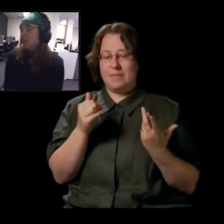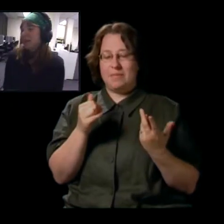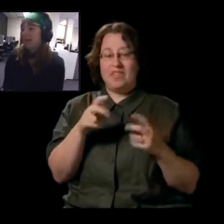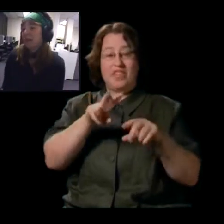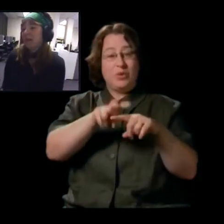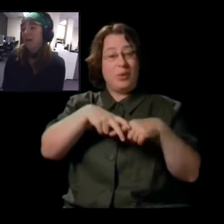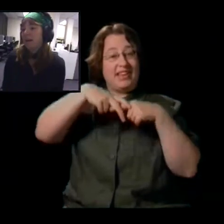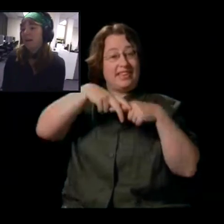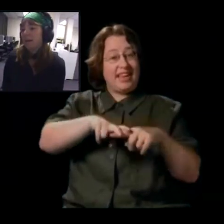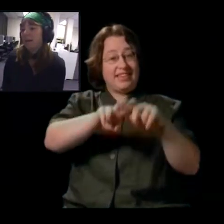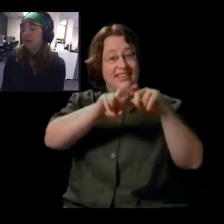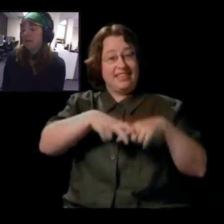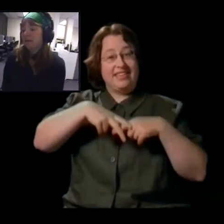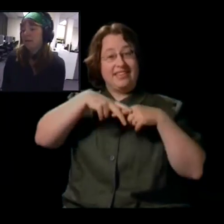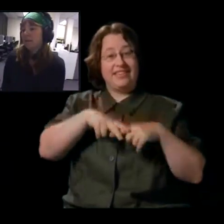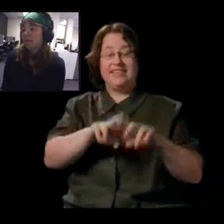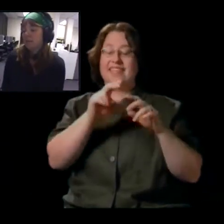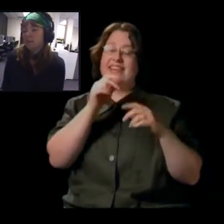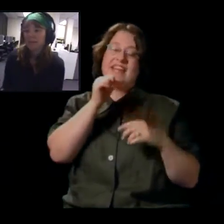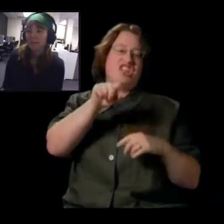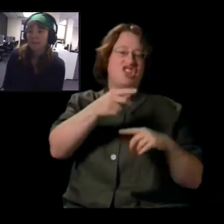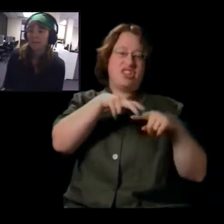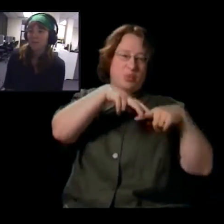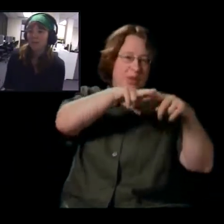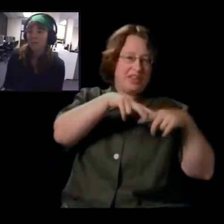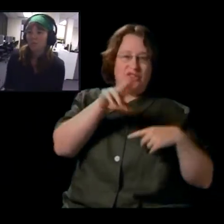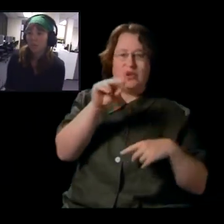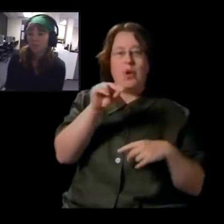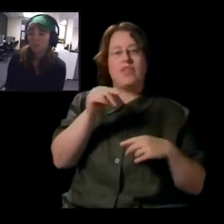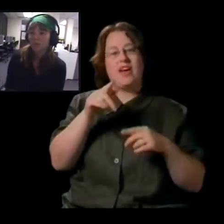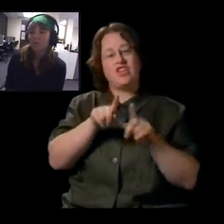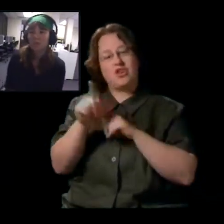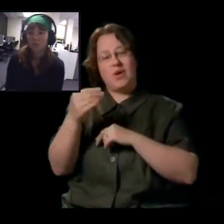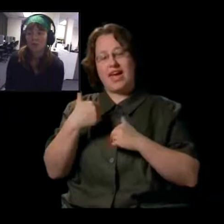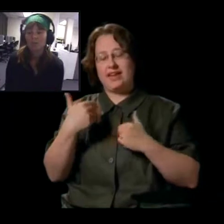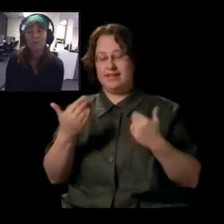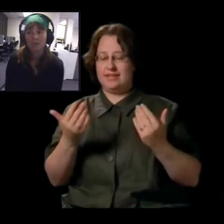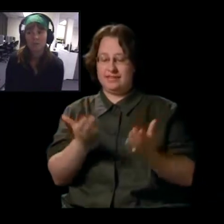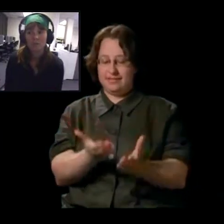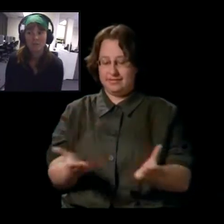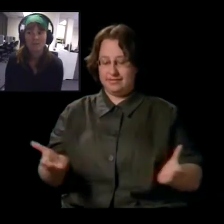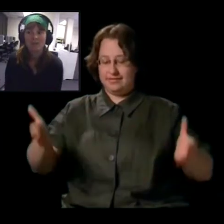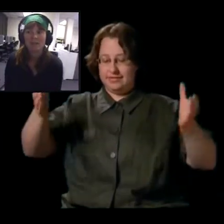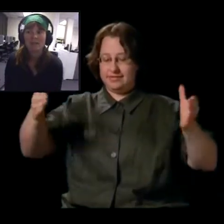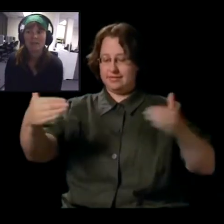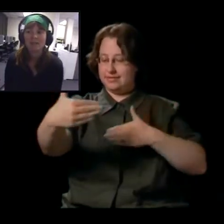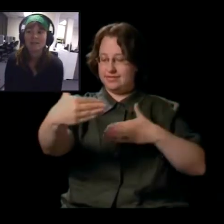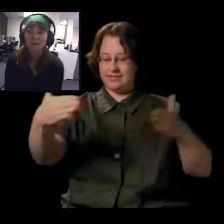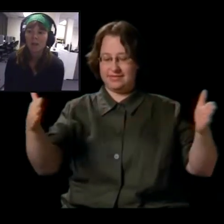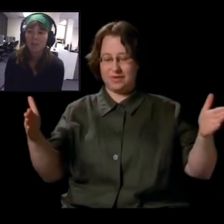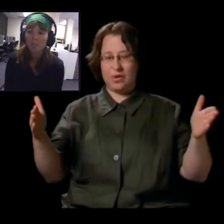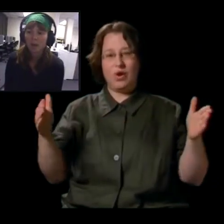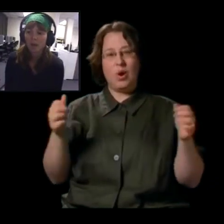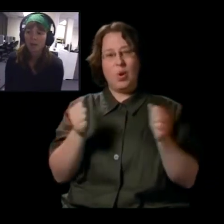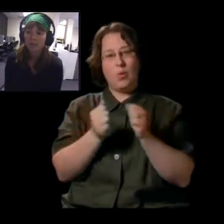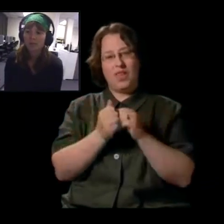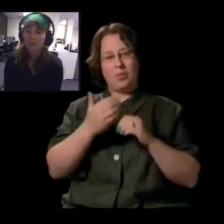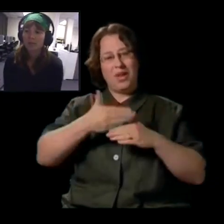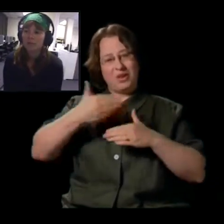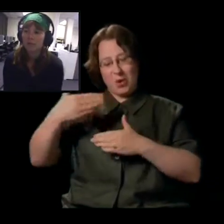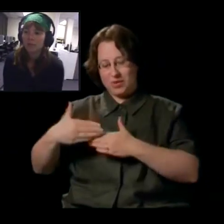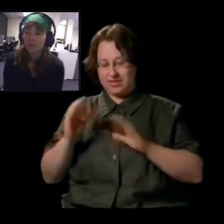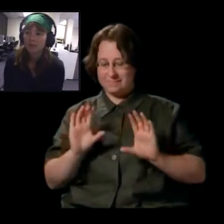it's created like the swing set, for example. It's just not a regular swing set. It's a